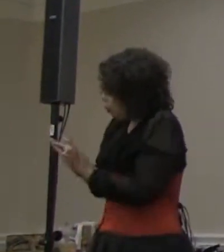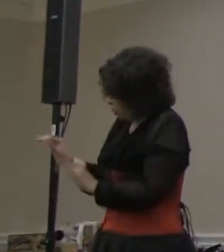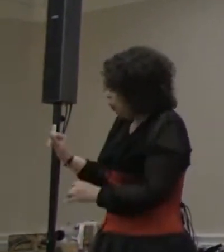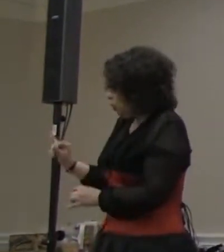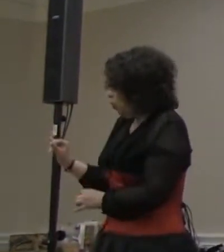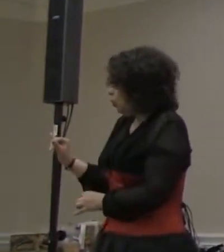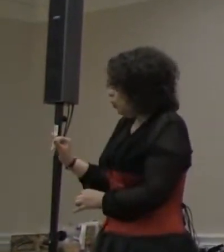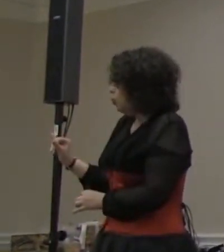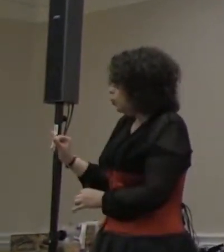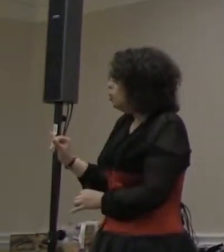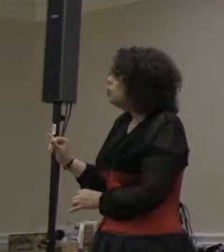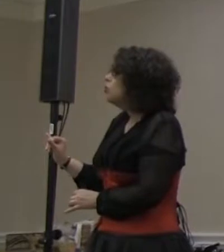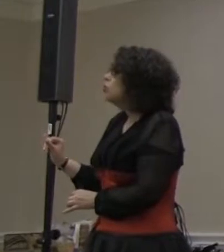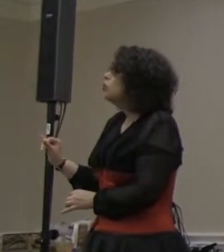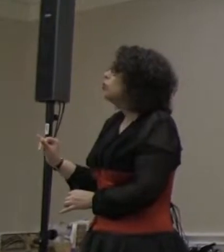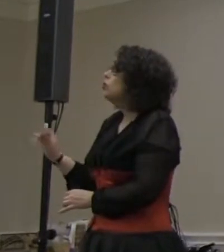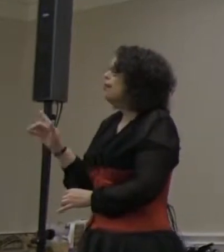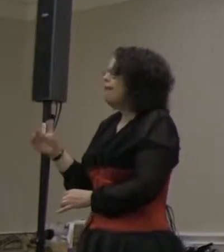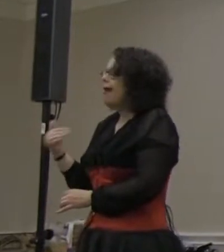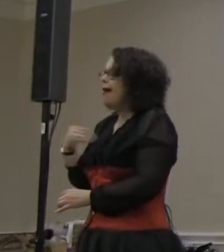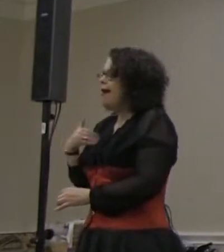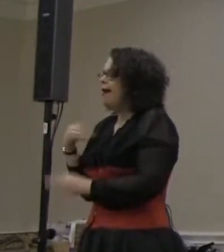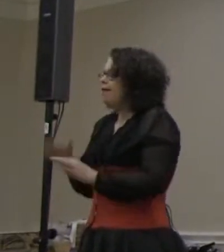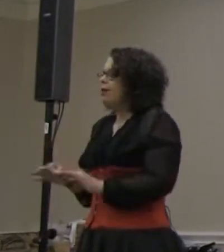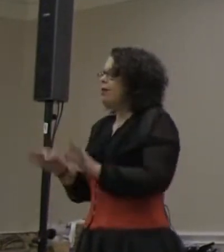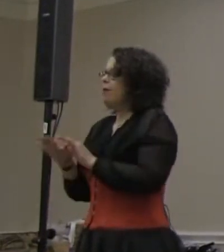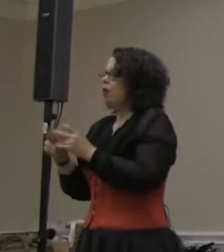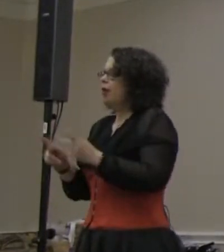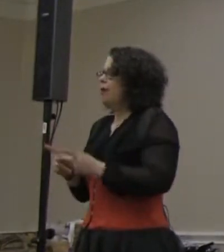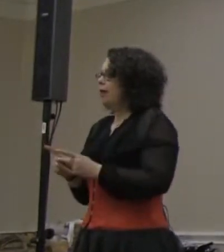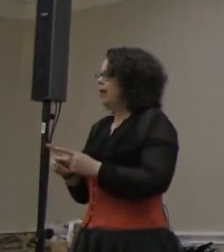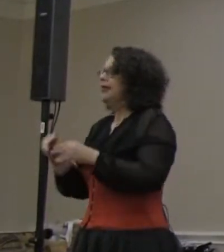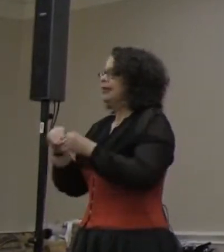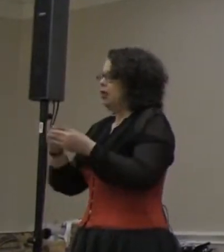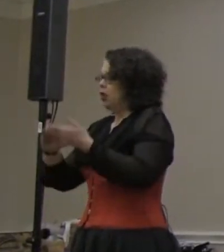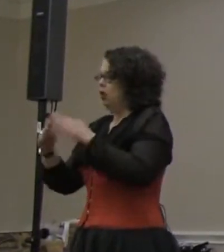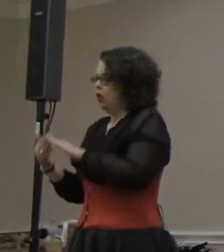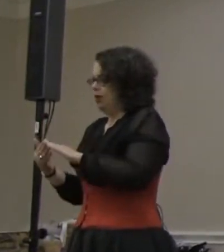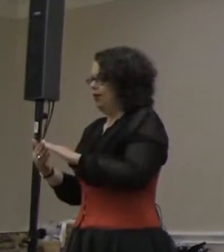important. And they do have a key place in our community.